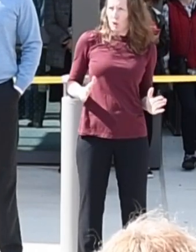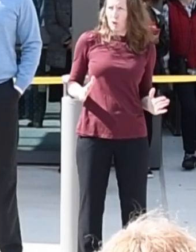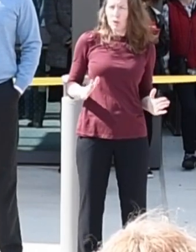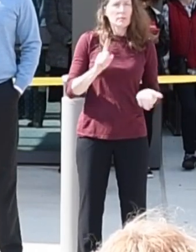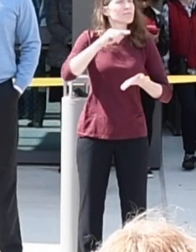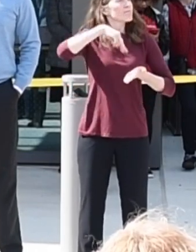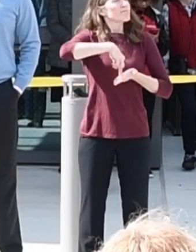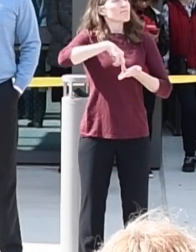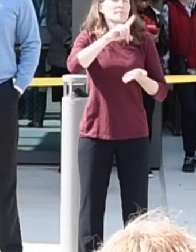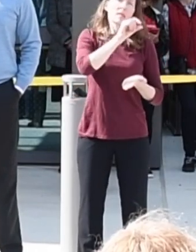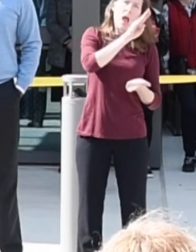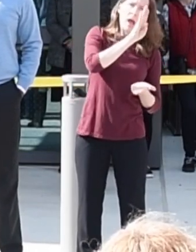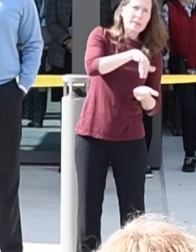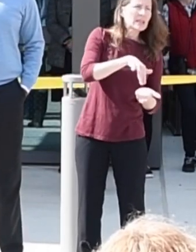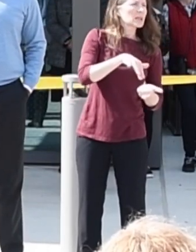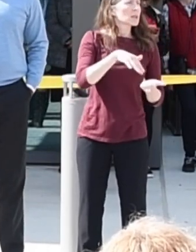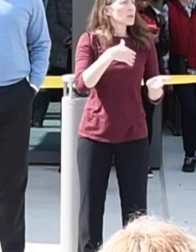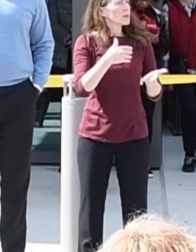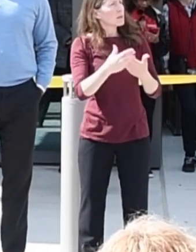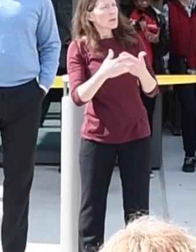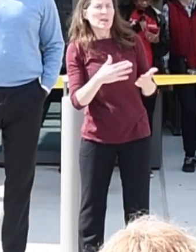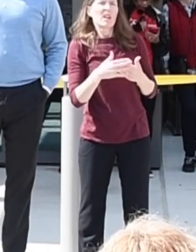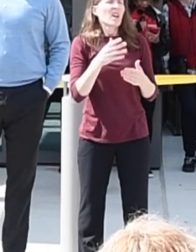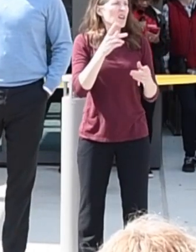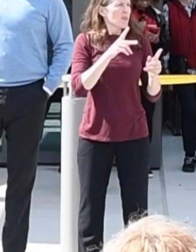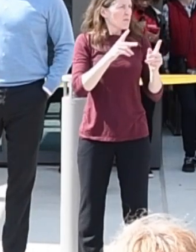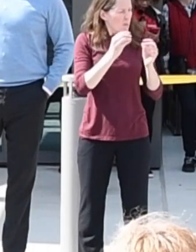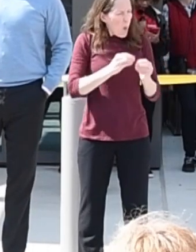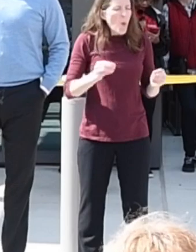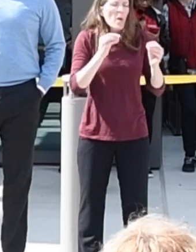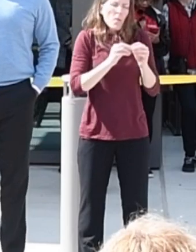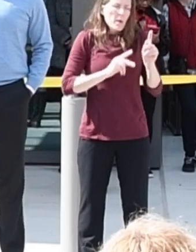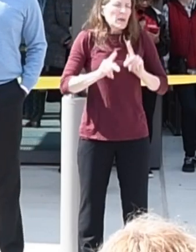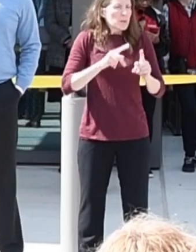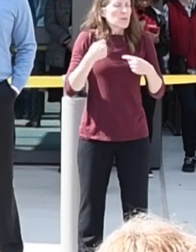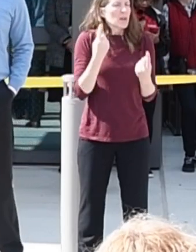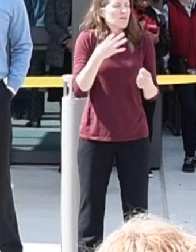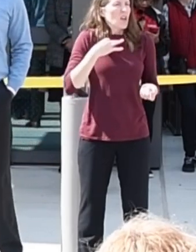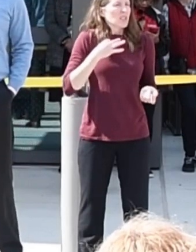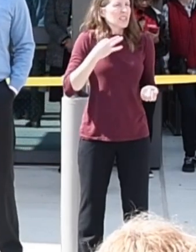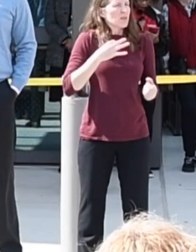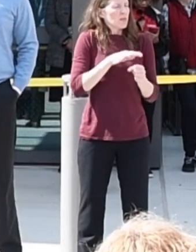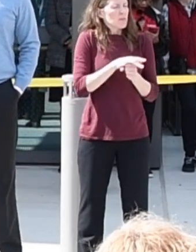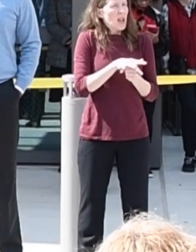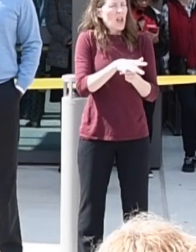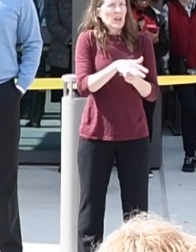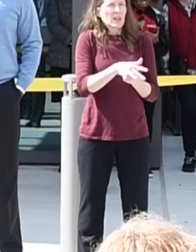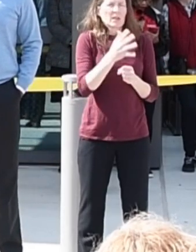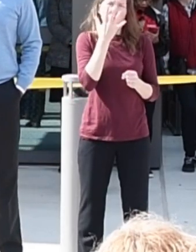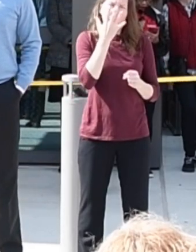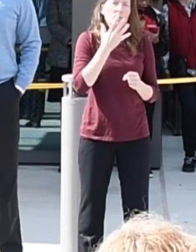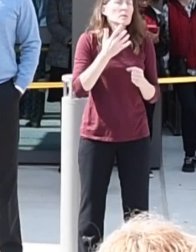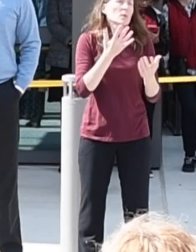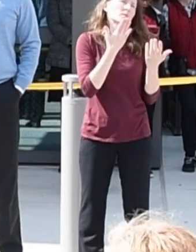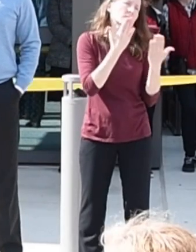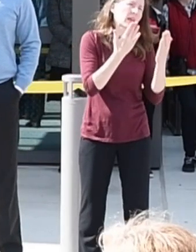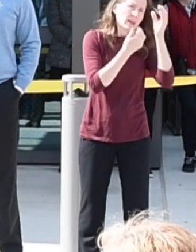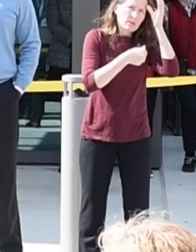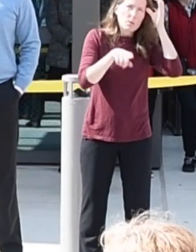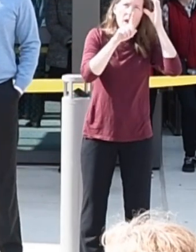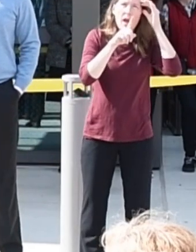what have you. And people just keep coming that want to volunteer and help and be part of this. So I just want to thank everyone, the whole